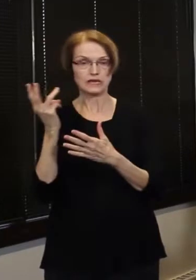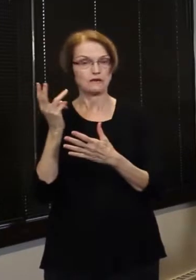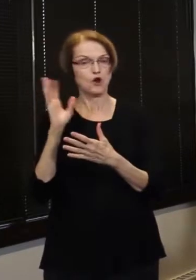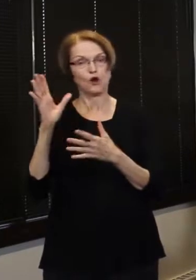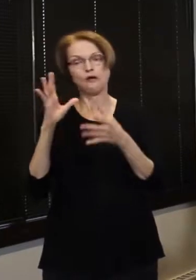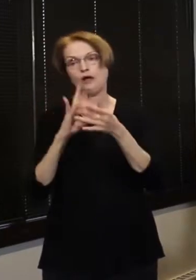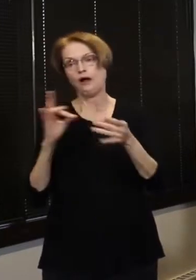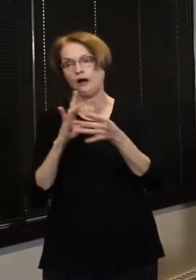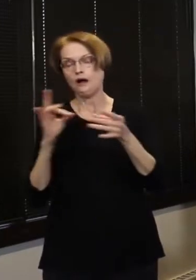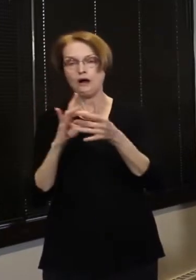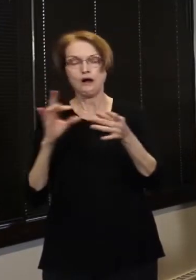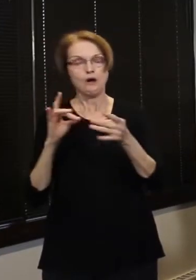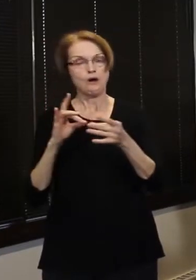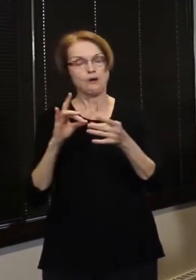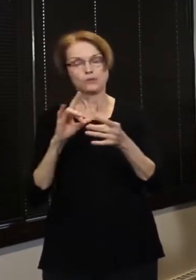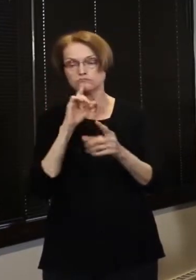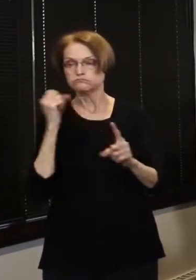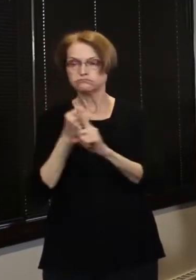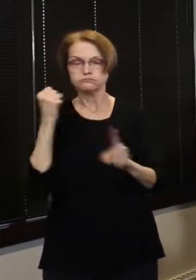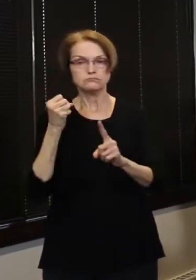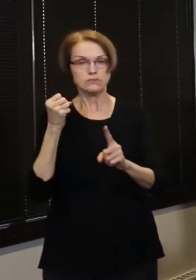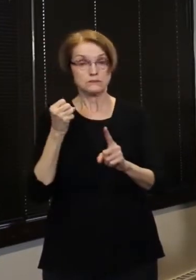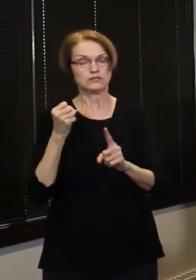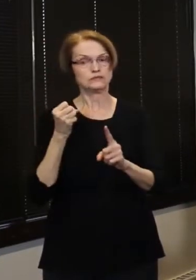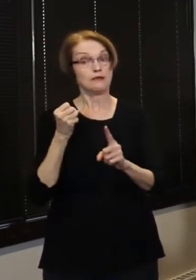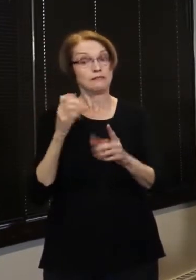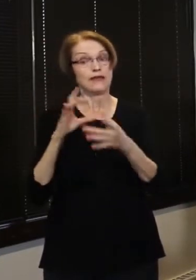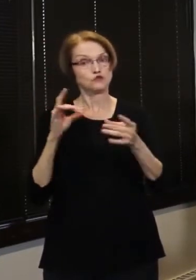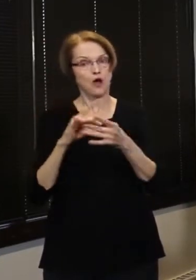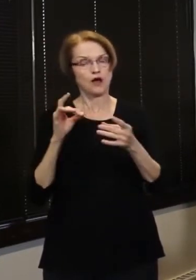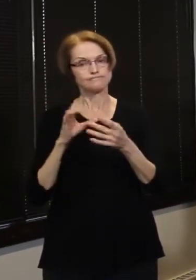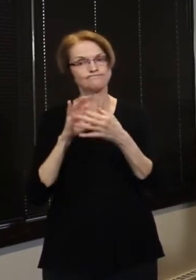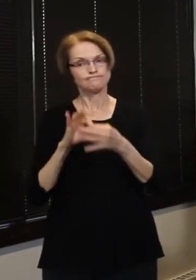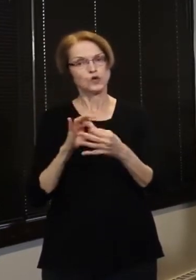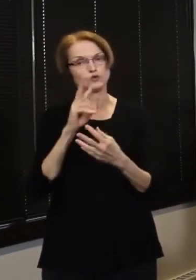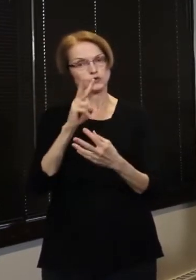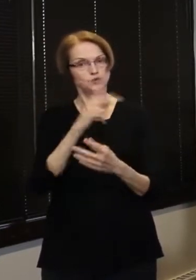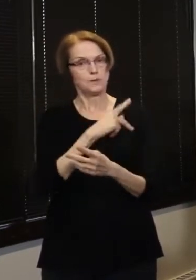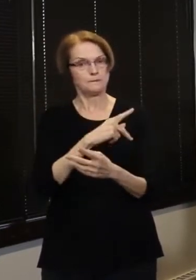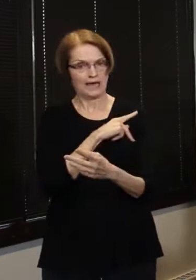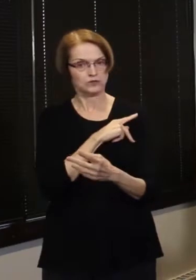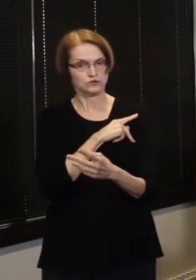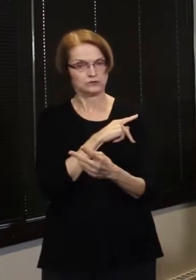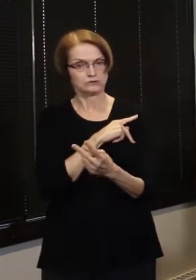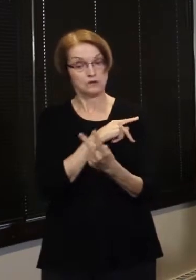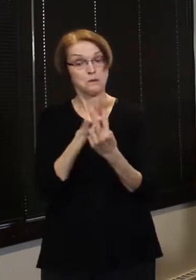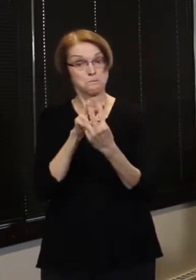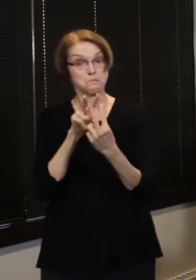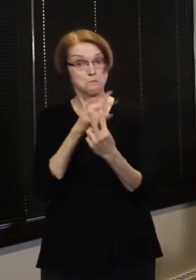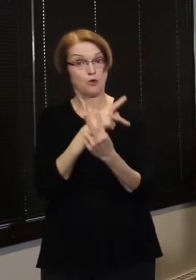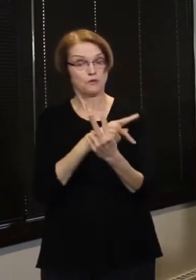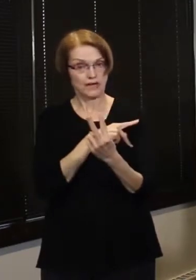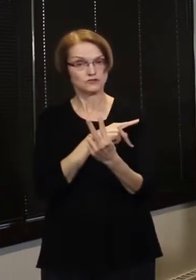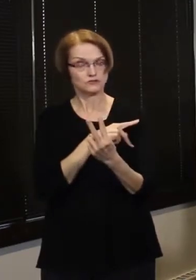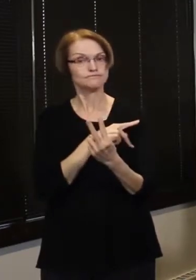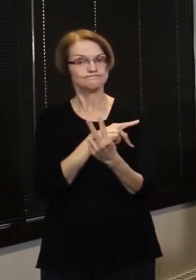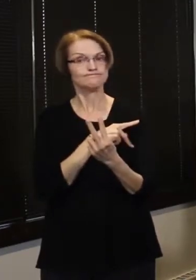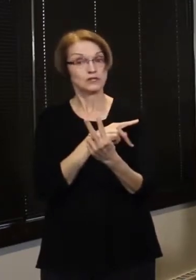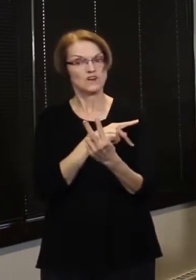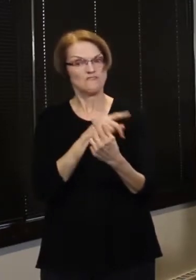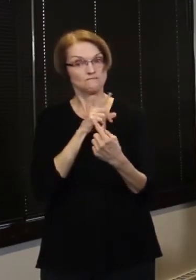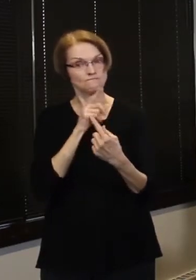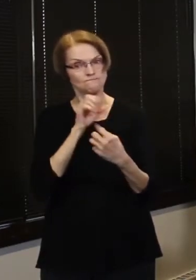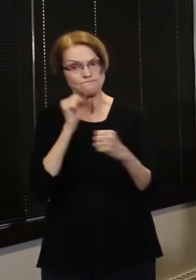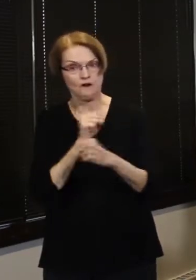talk about two patients that she had cared for. Both patients ultimately lost their fight with COVID. And if you haven't